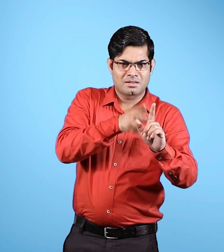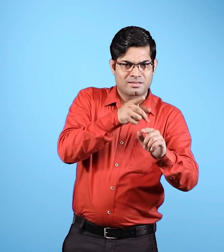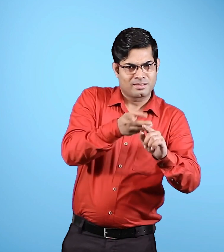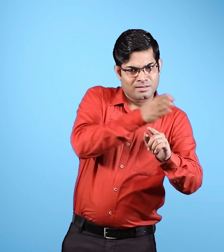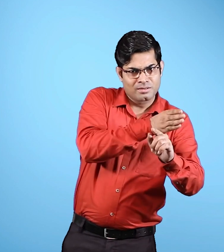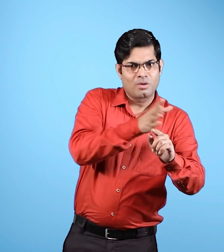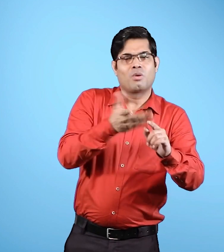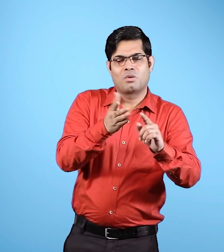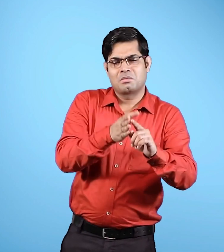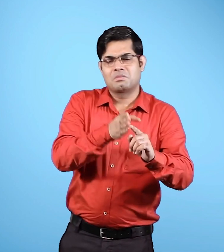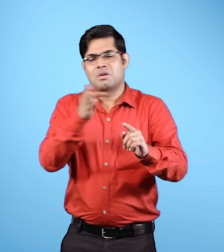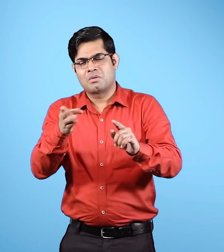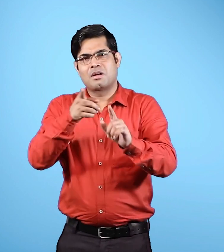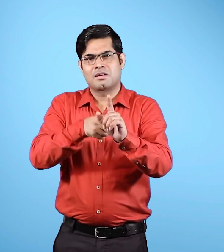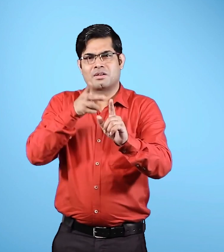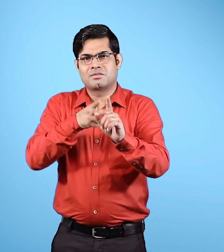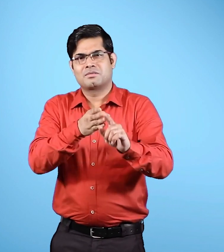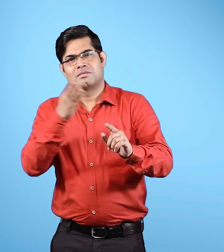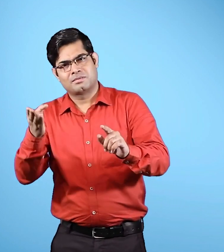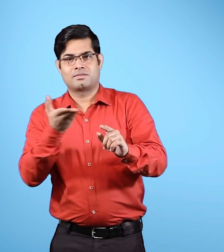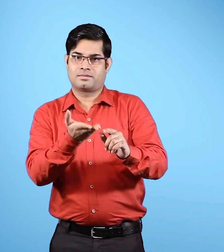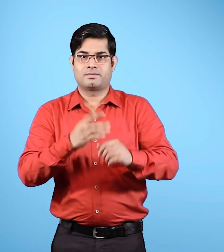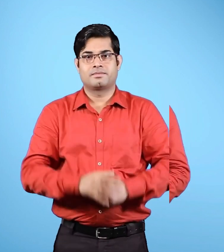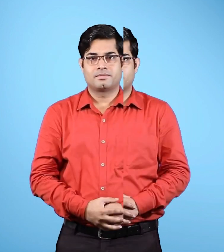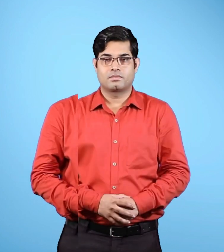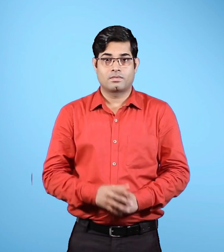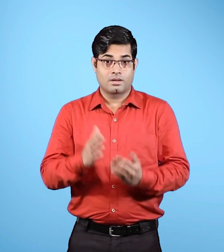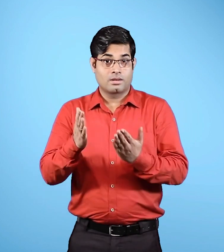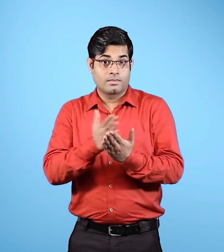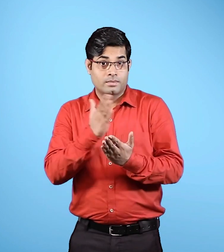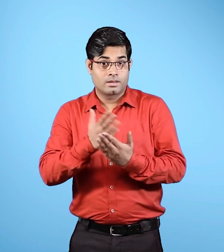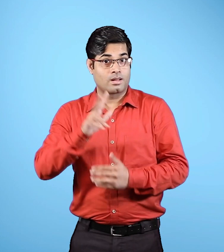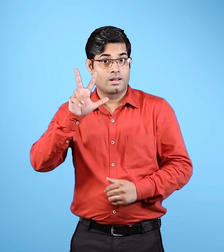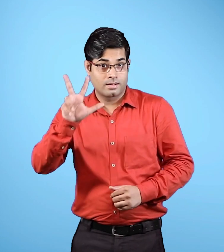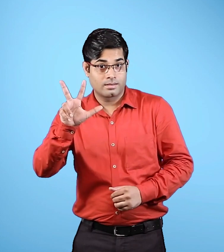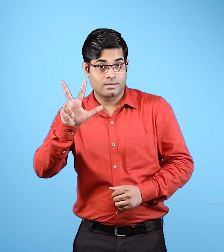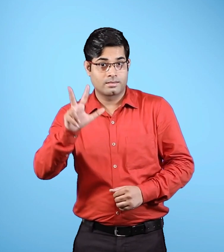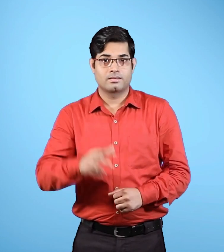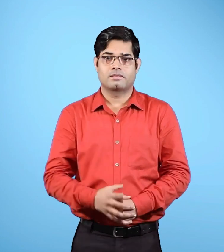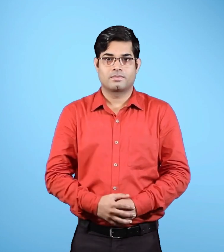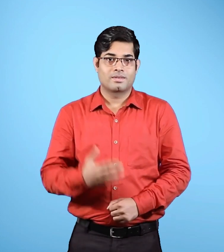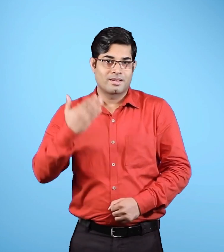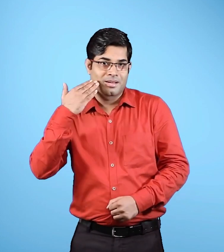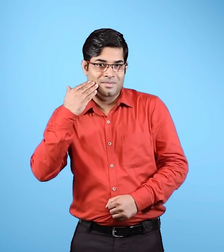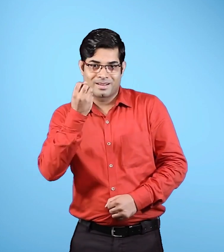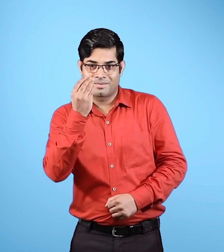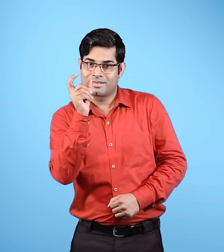2000 as our starting point. Page number 8. Letters